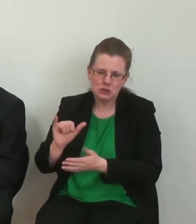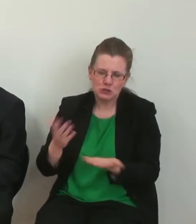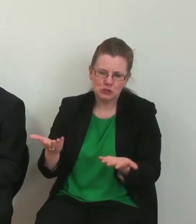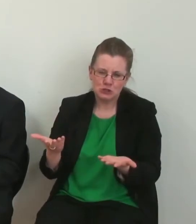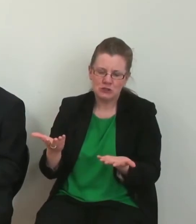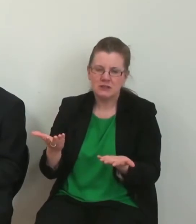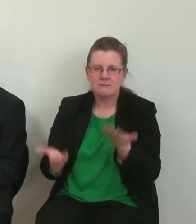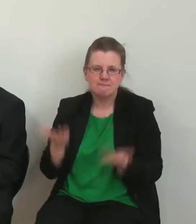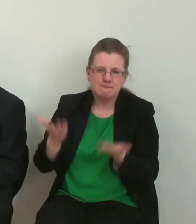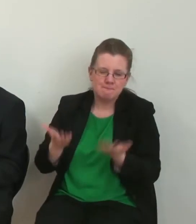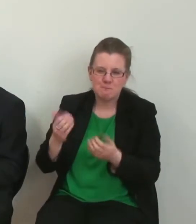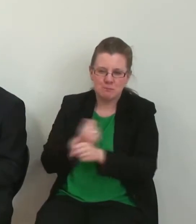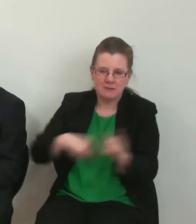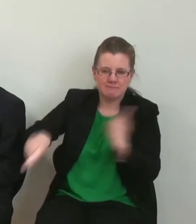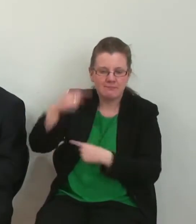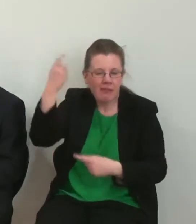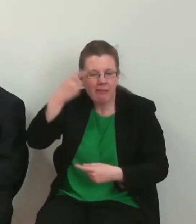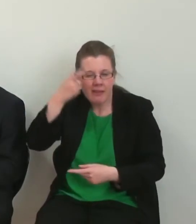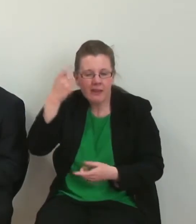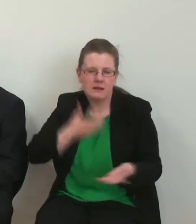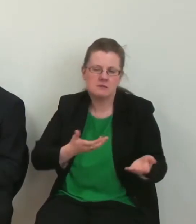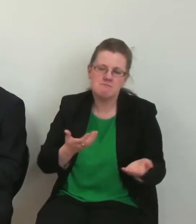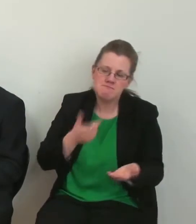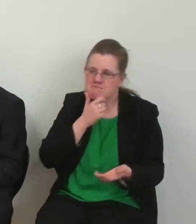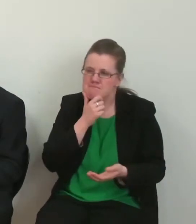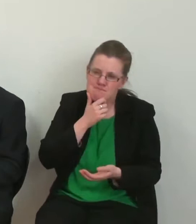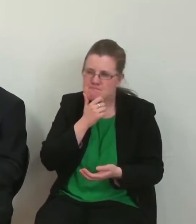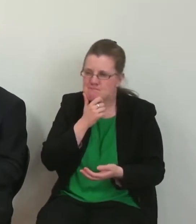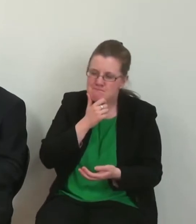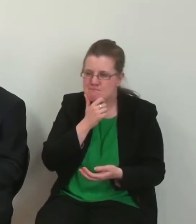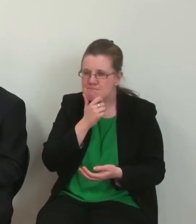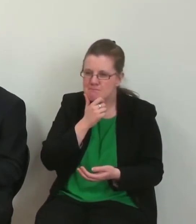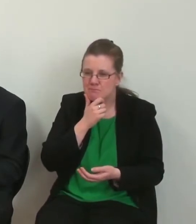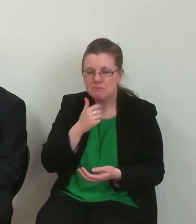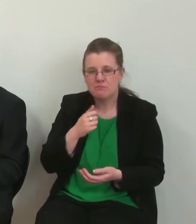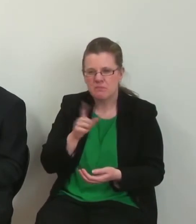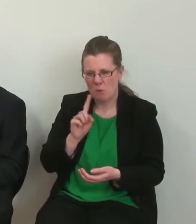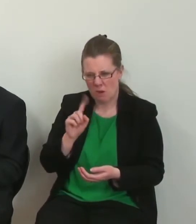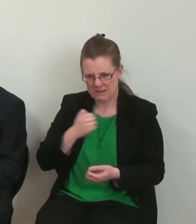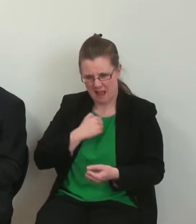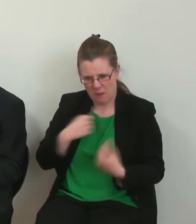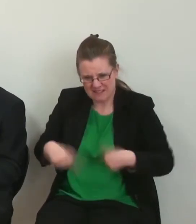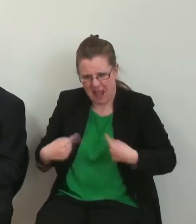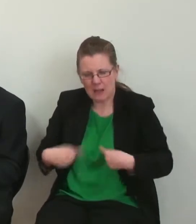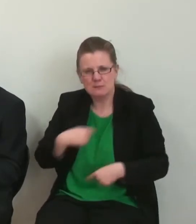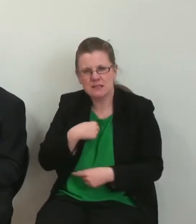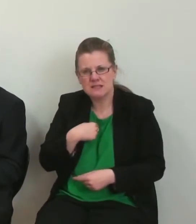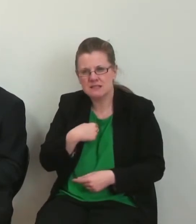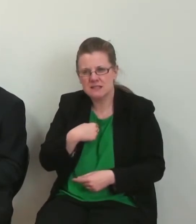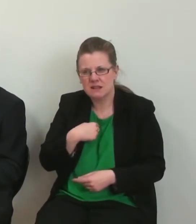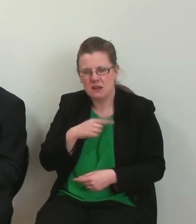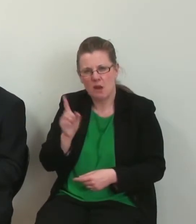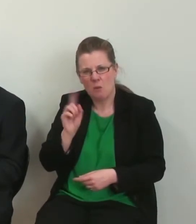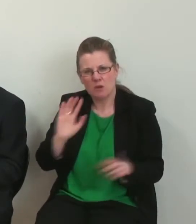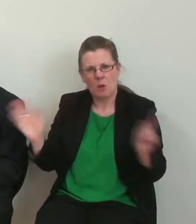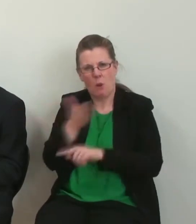It's a way of getting people thinking about what's, I guess, what our entitlement is. What all of us,